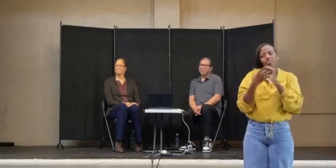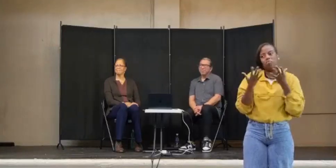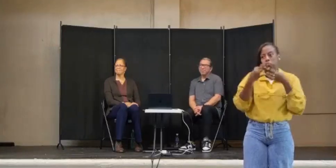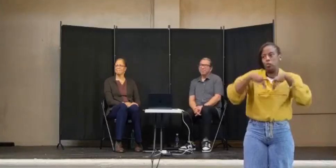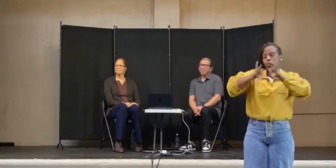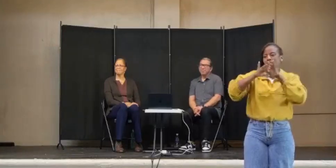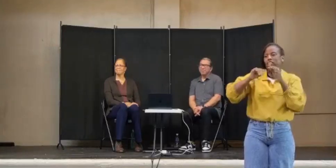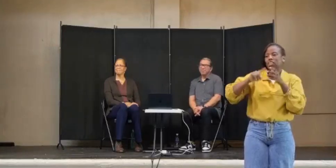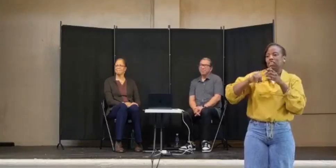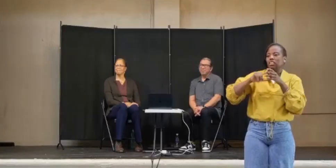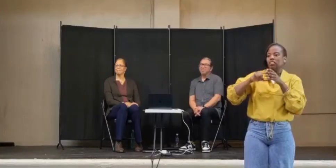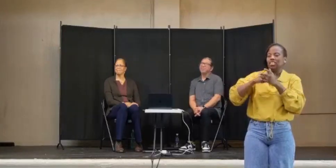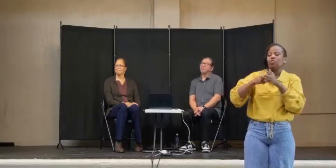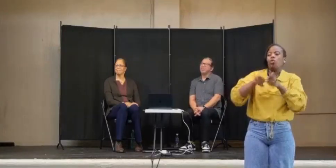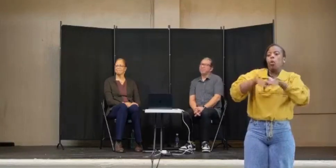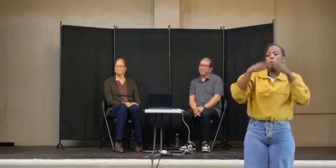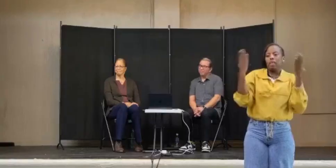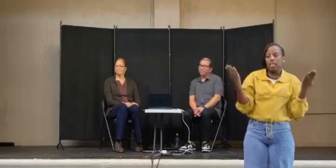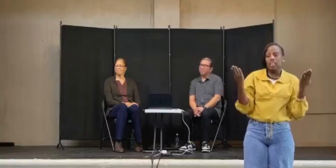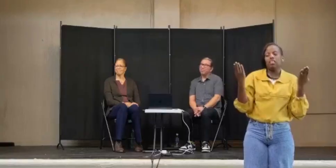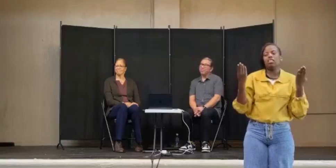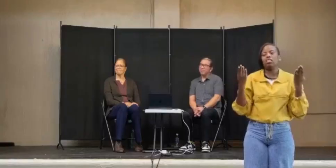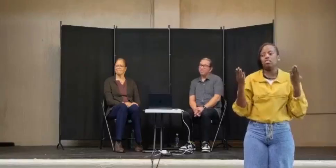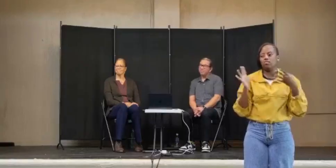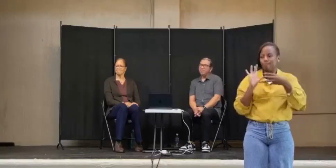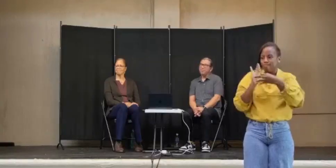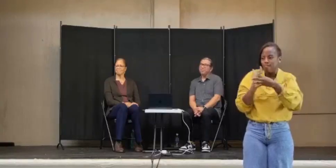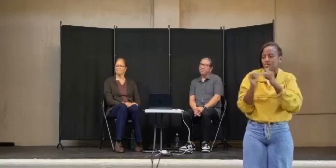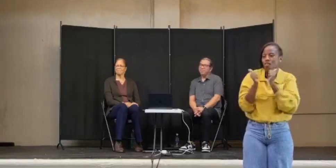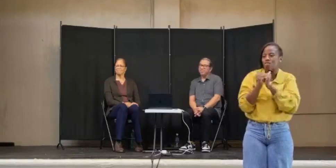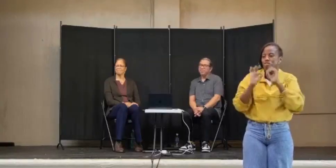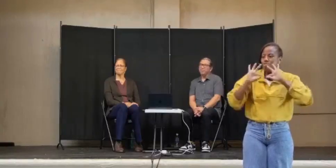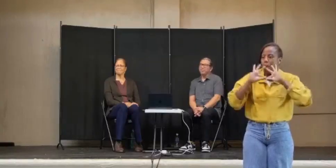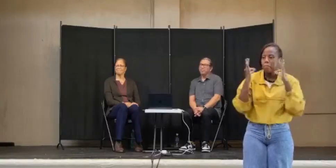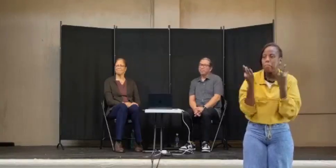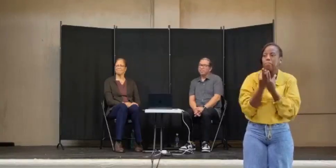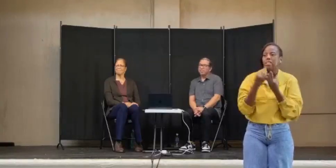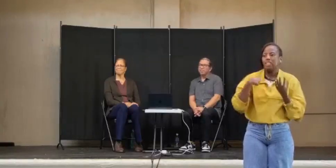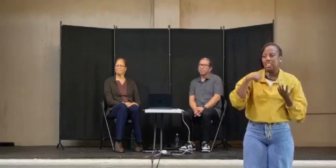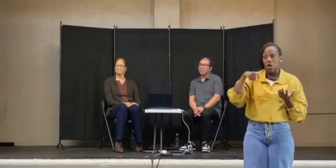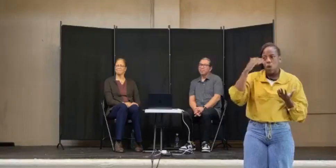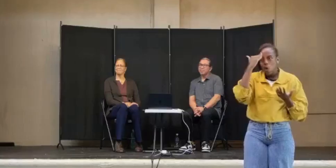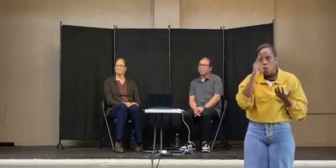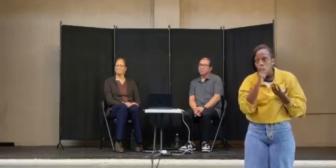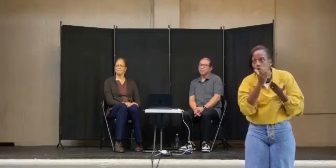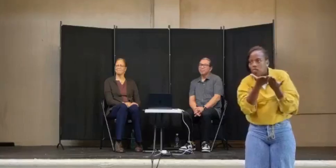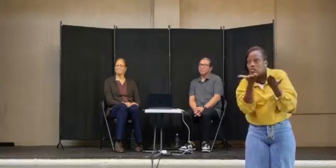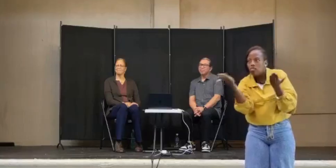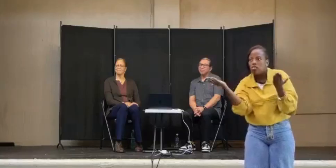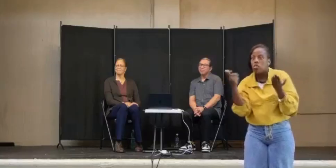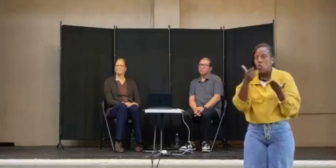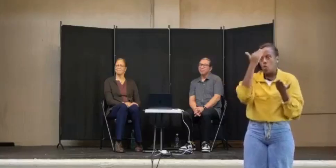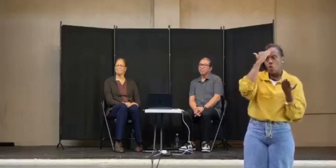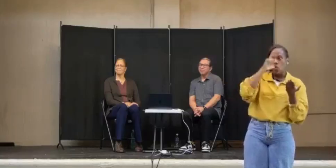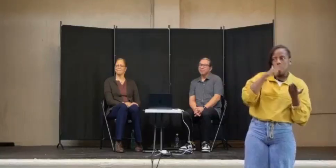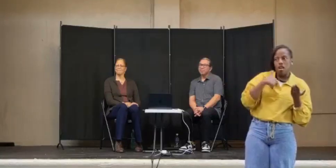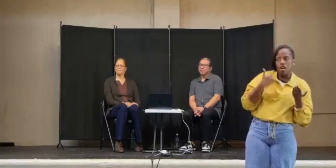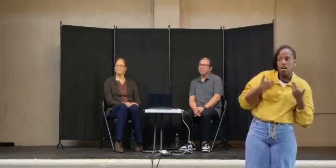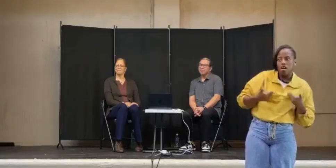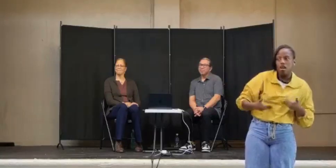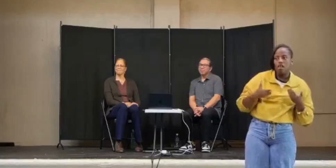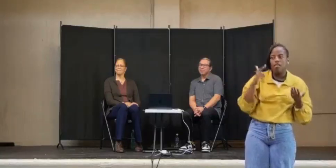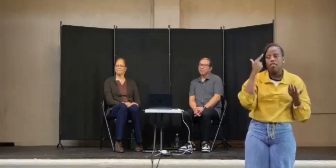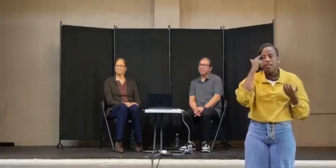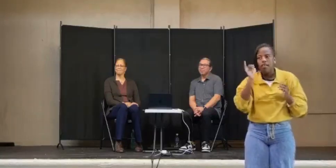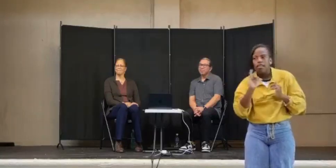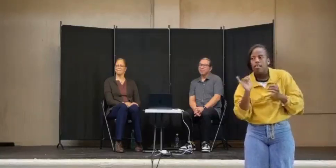And we do have that connection. I feel like it's really important to just be open to that connection. And you need to know who your